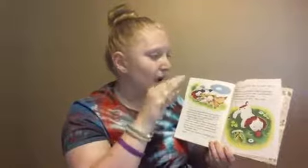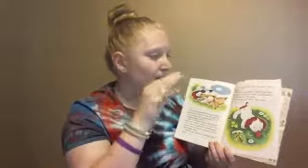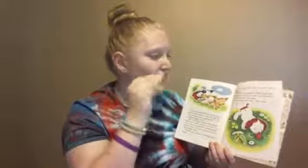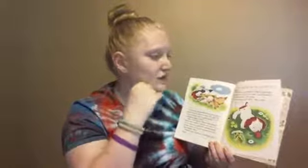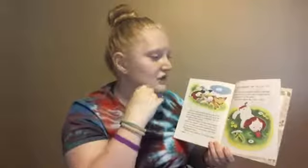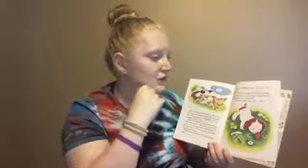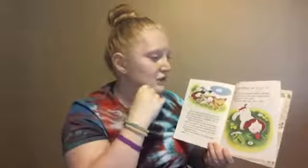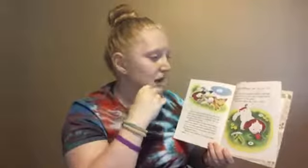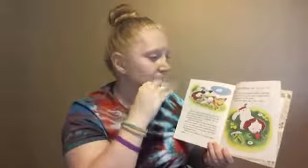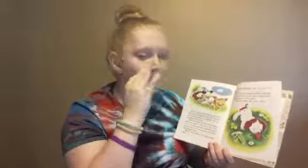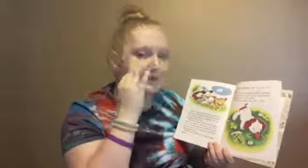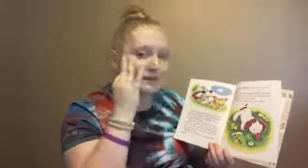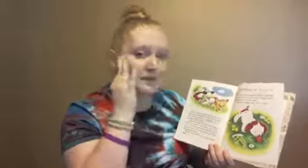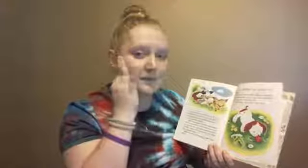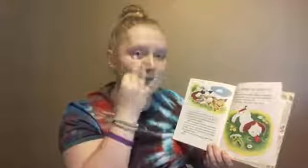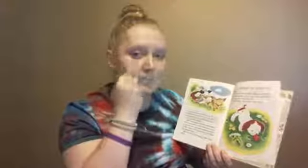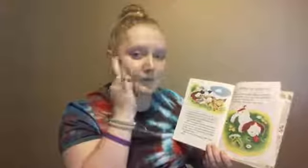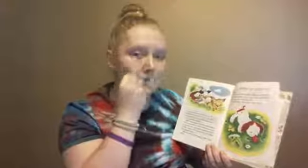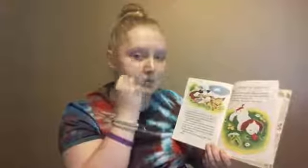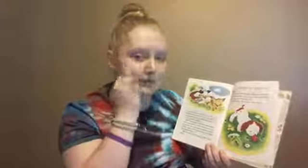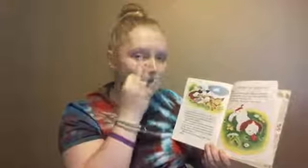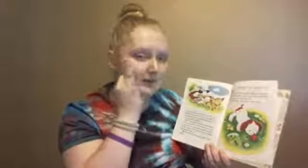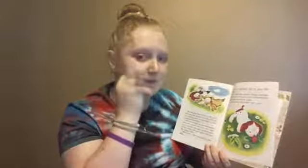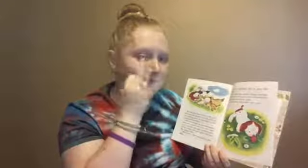red strawberry, so some fruit